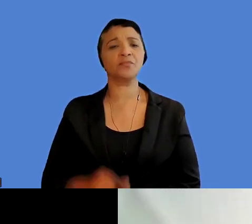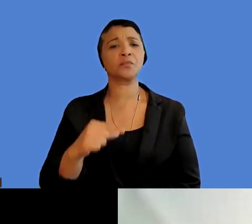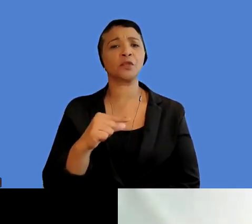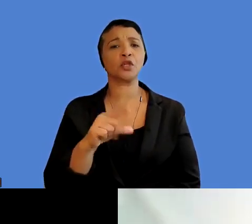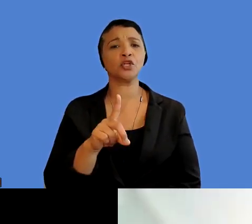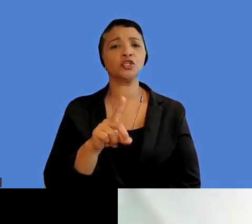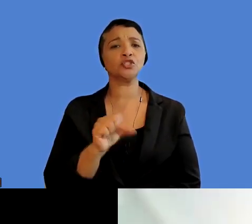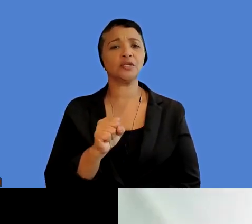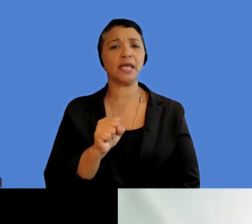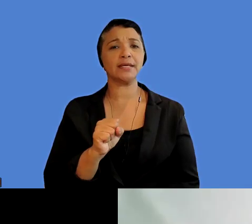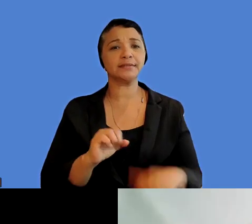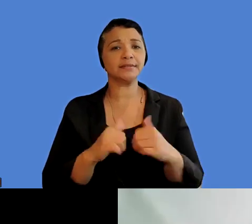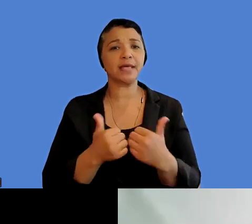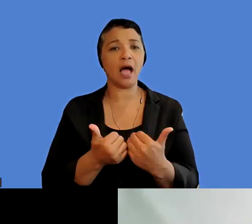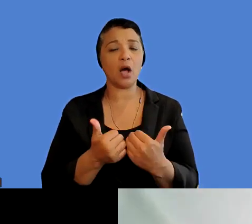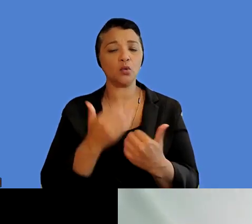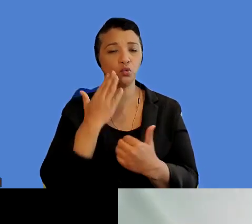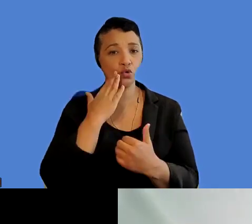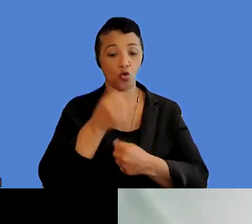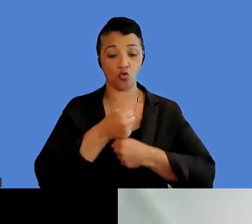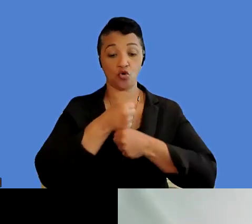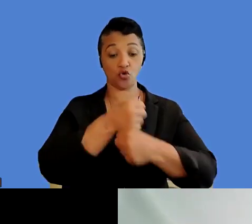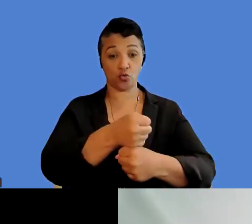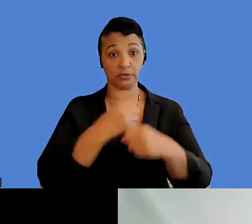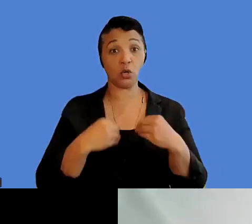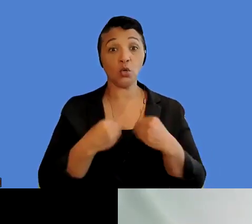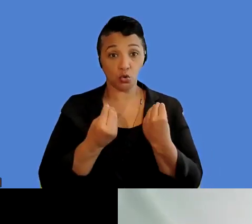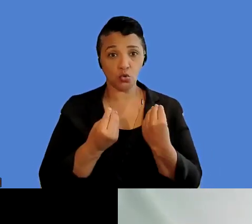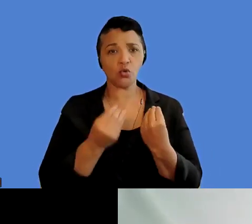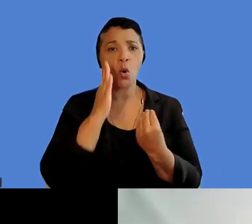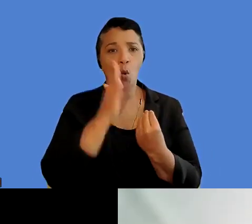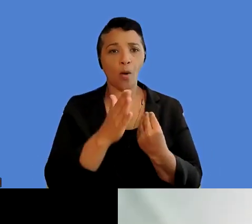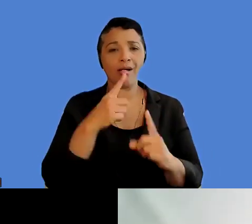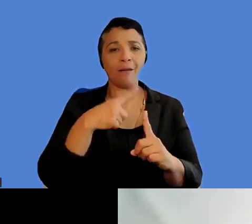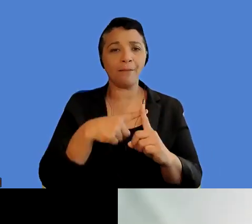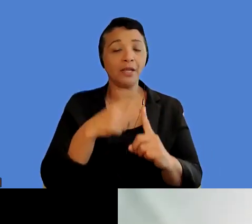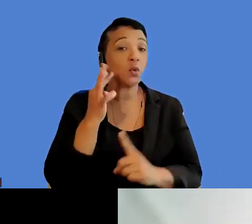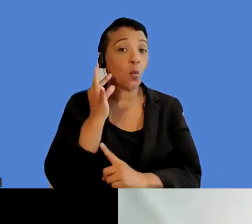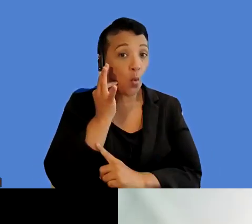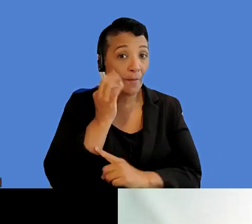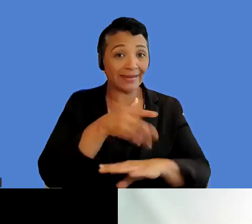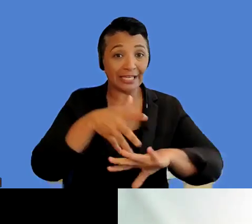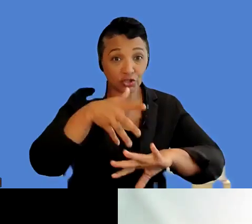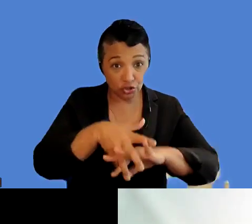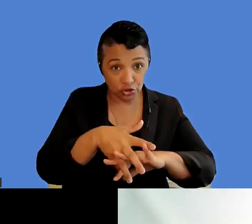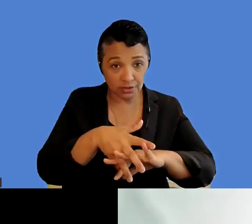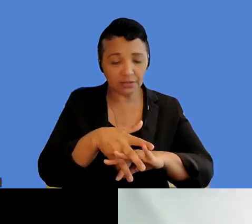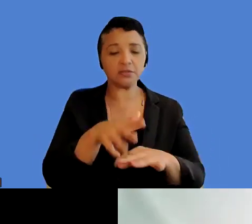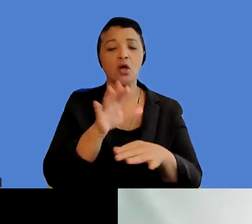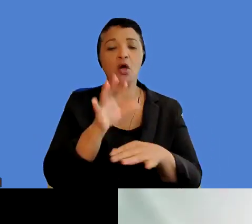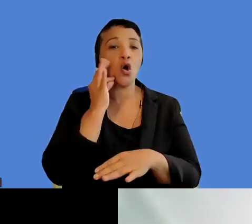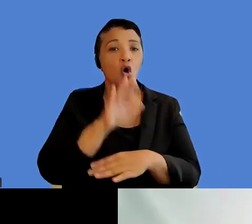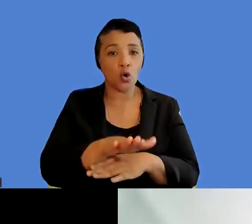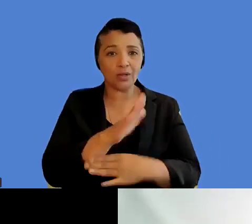the representation of youth, especially Indigenous women and girls with